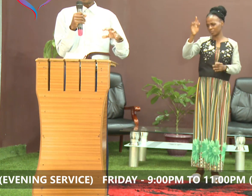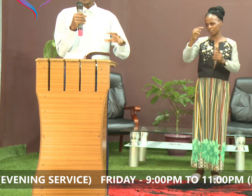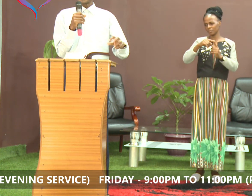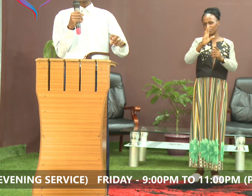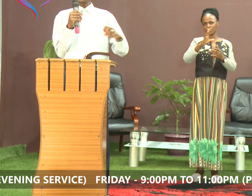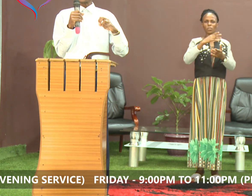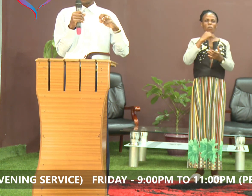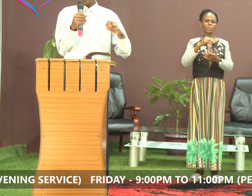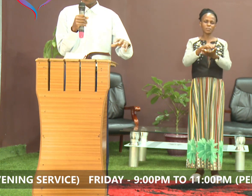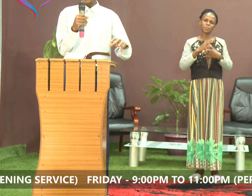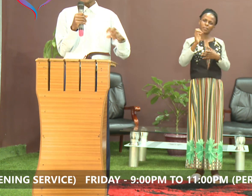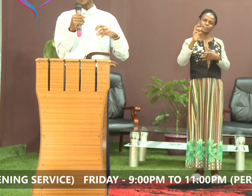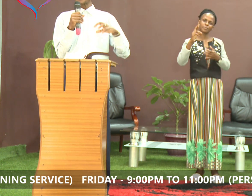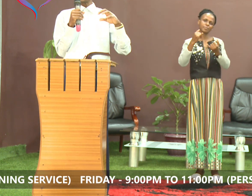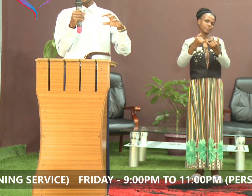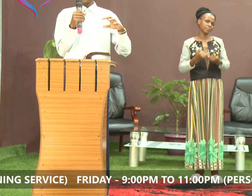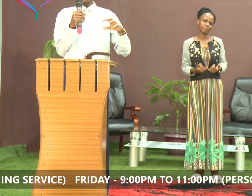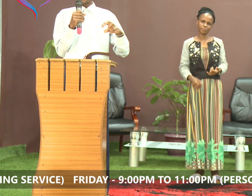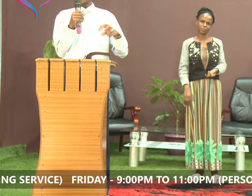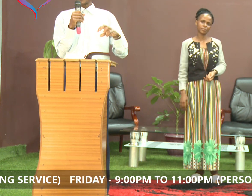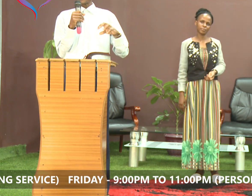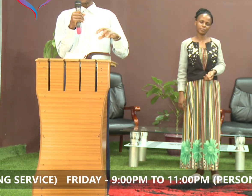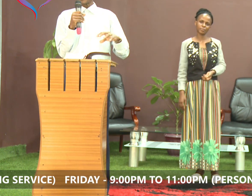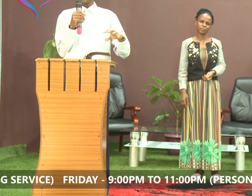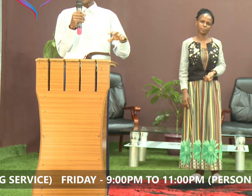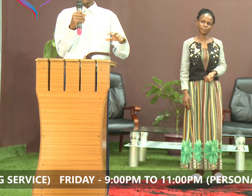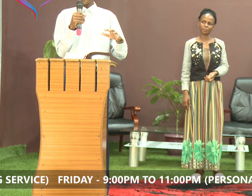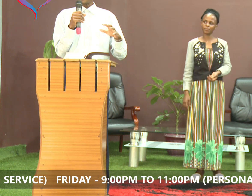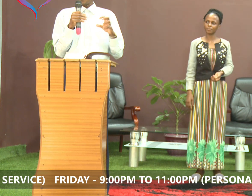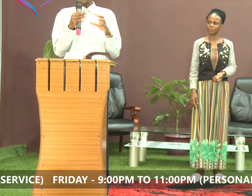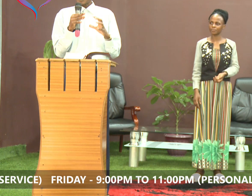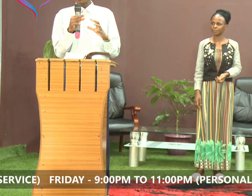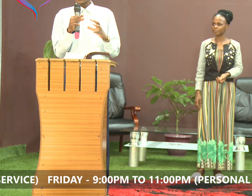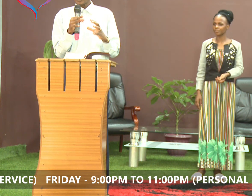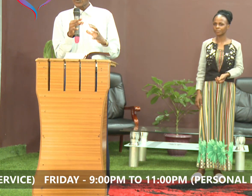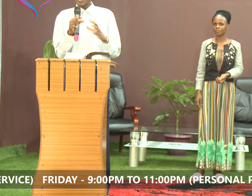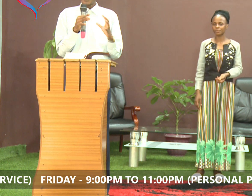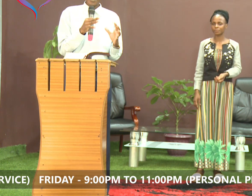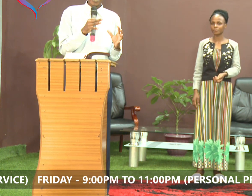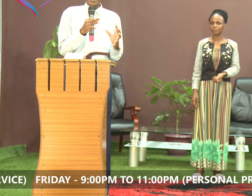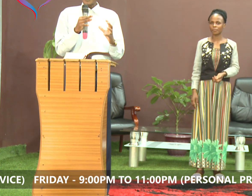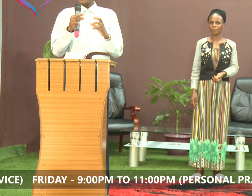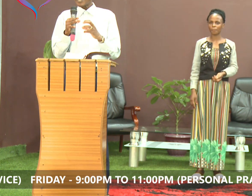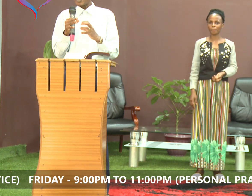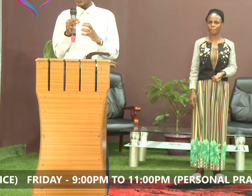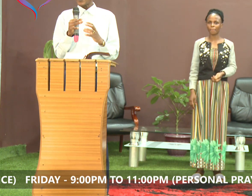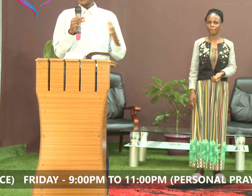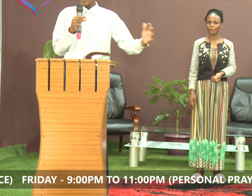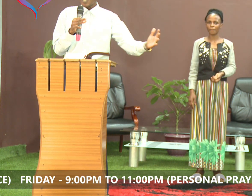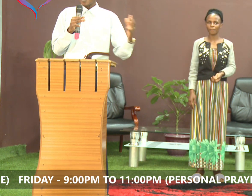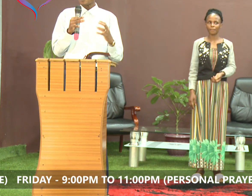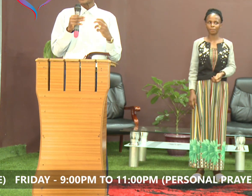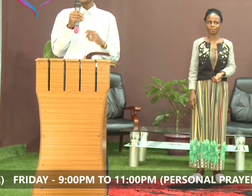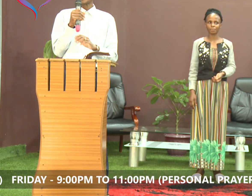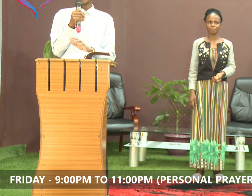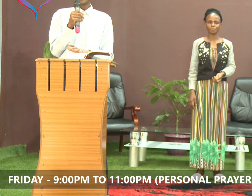bad about it and goes off and raises the roof because she has found such a message. And all the time we try to hide such messages whenever your